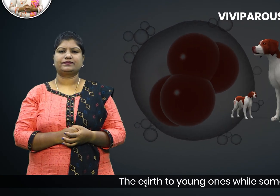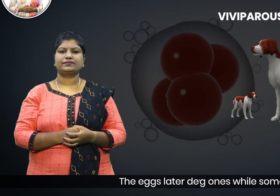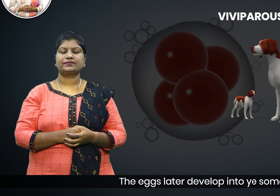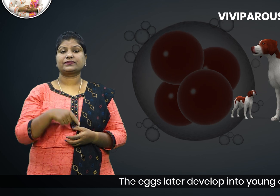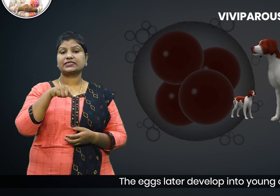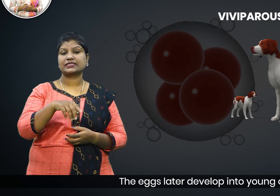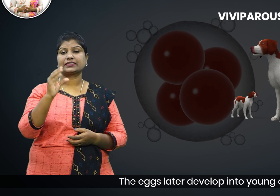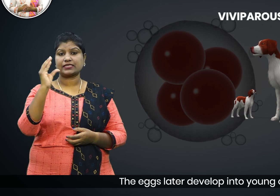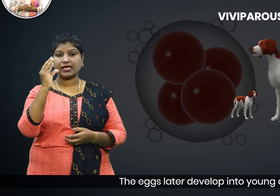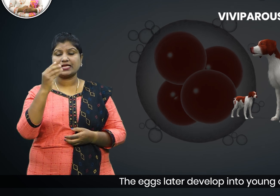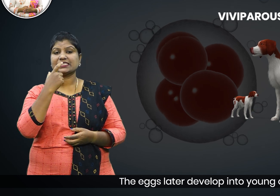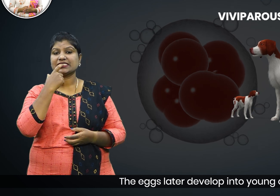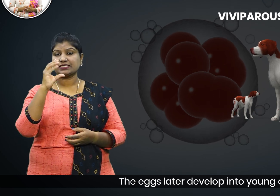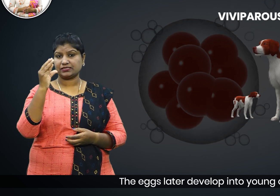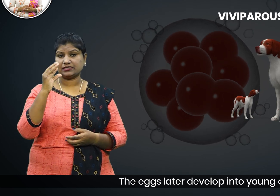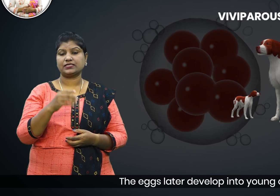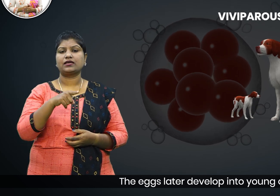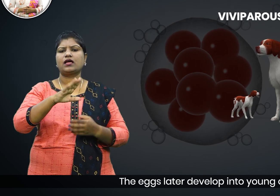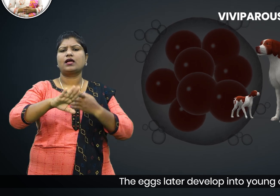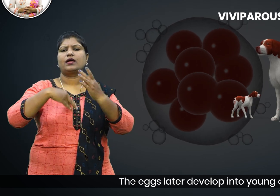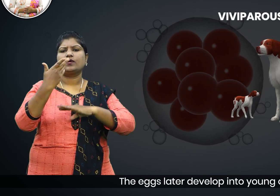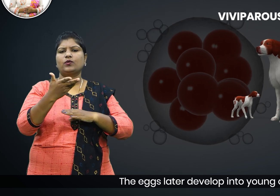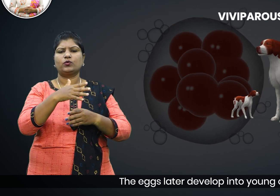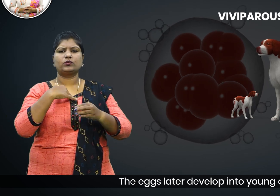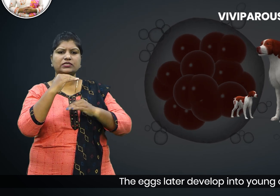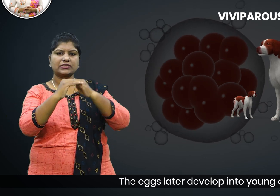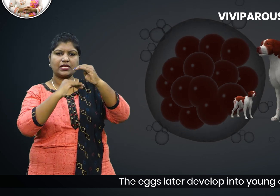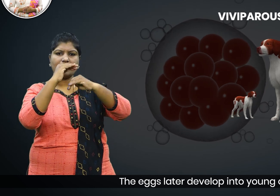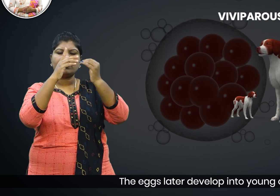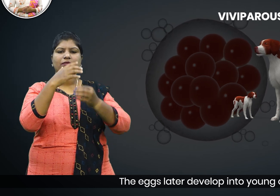The eggs later develop into young ones.